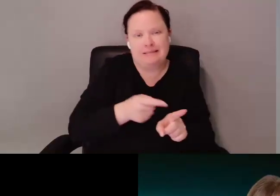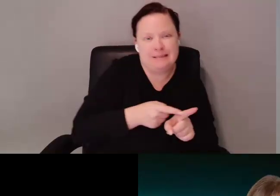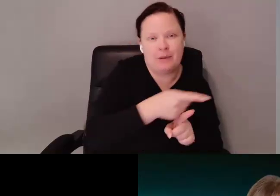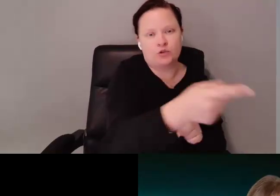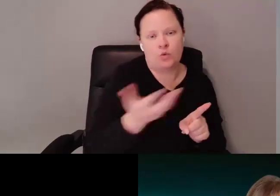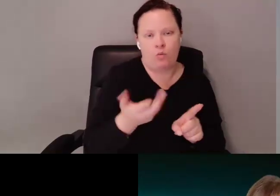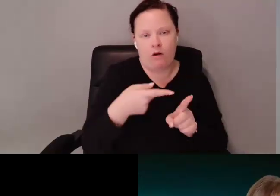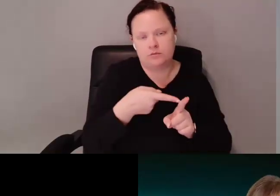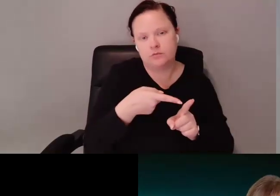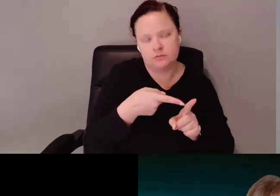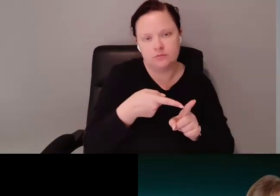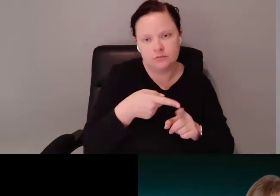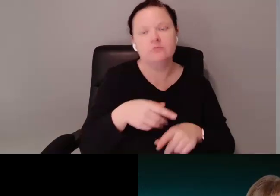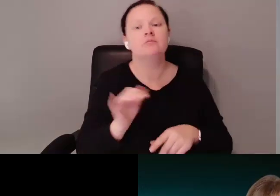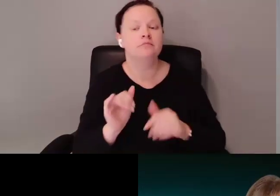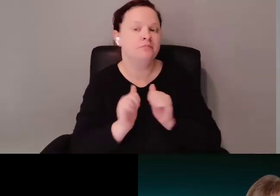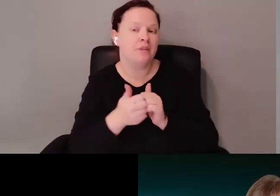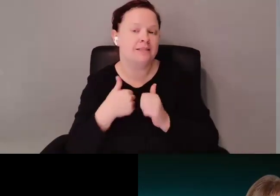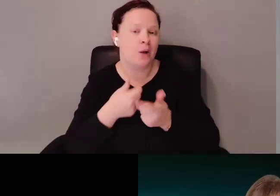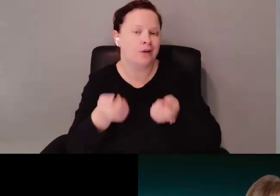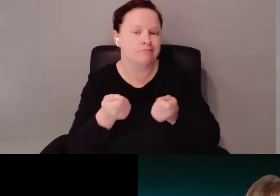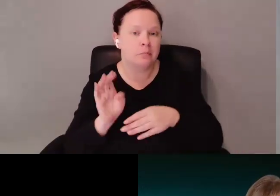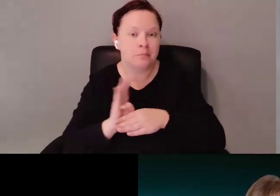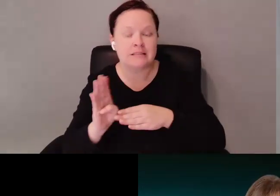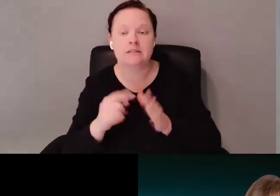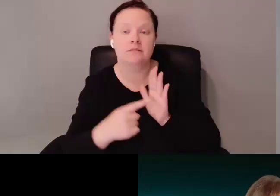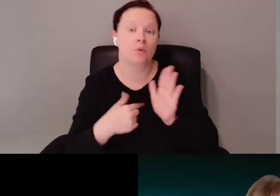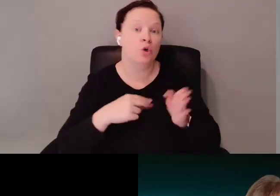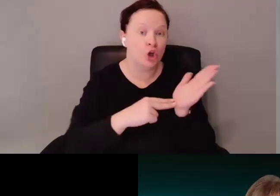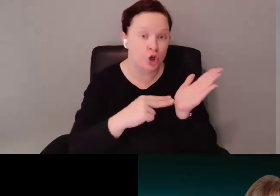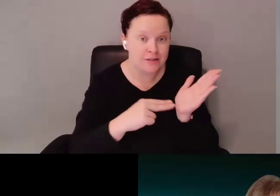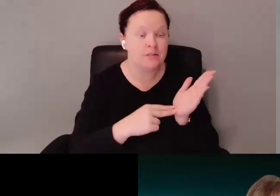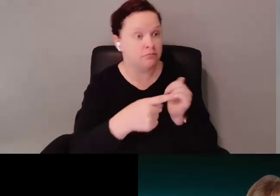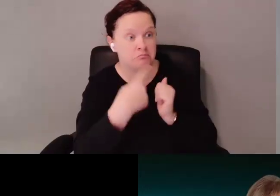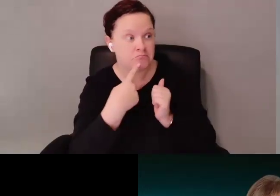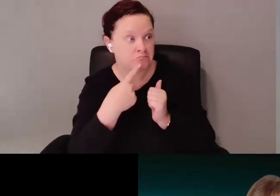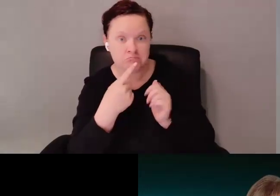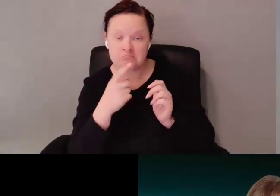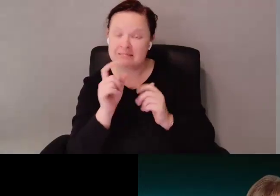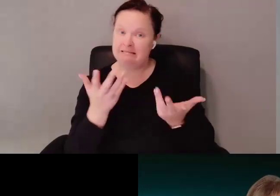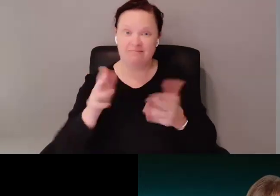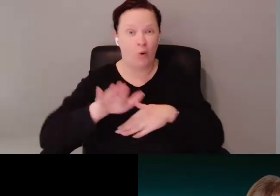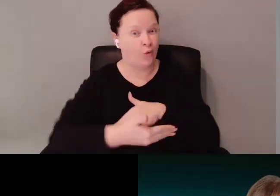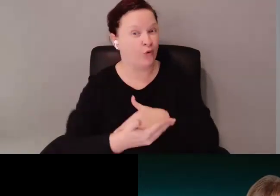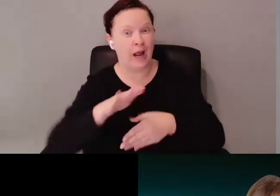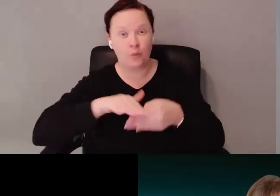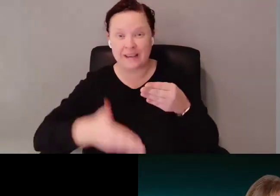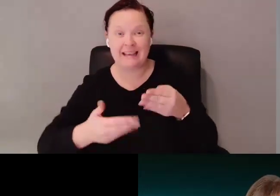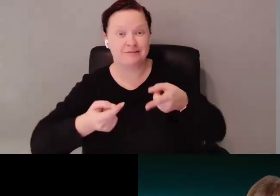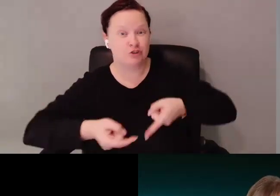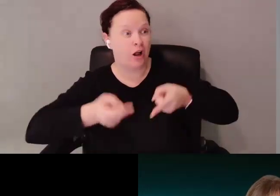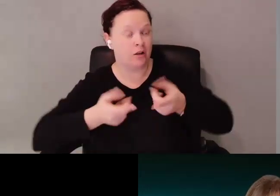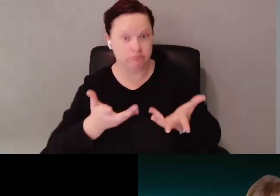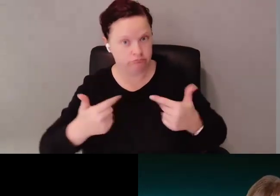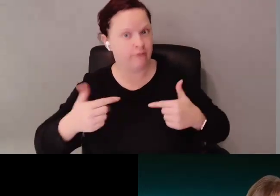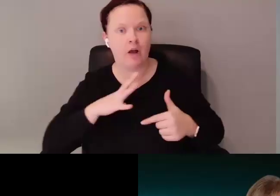So that's how I've gotten business. Like with the nurses, they said we need overnights and weekends. That was my niche.